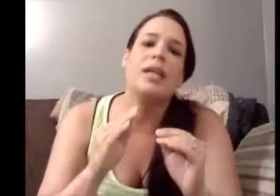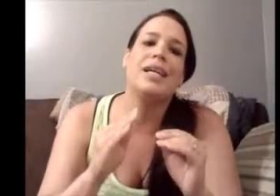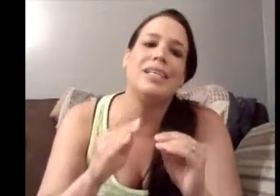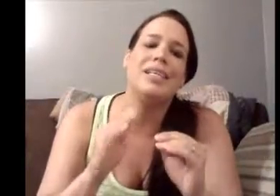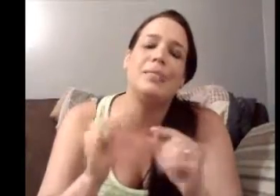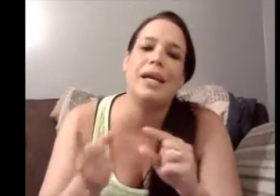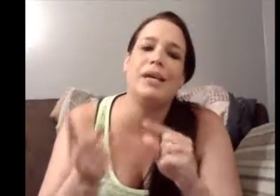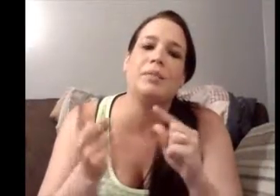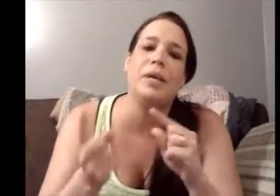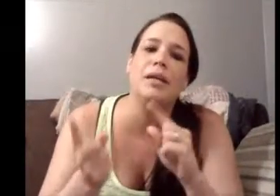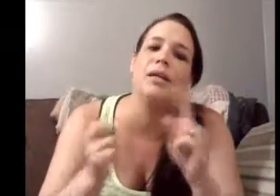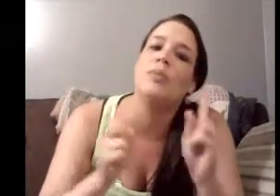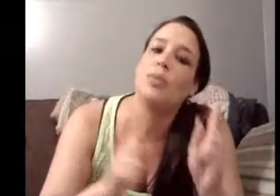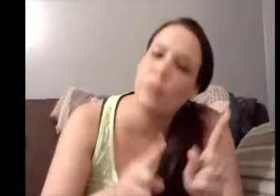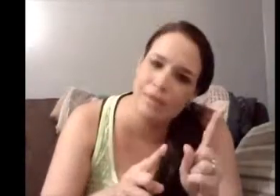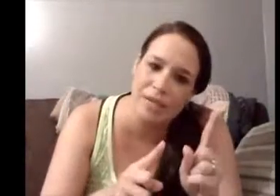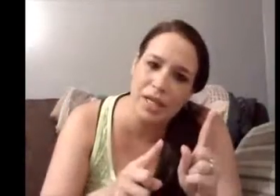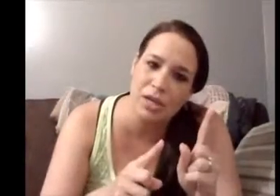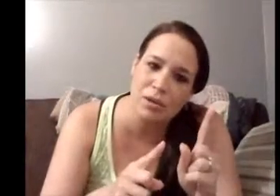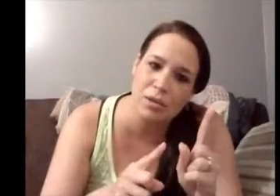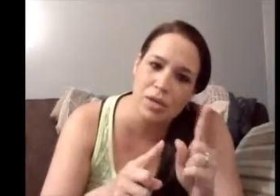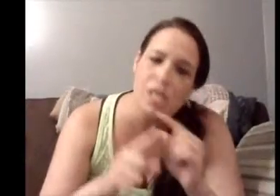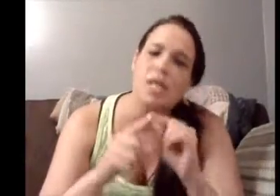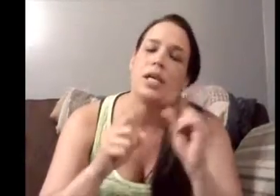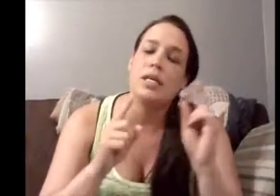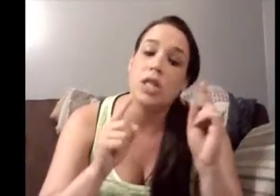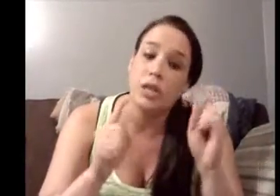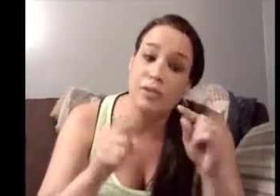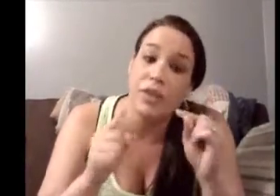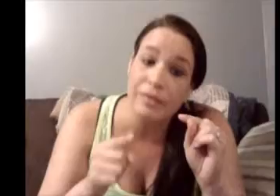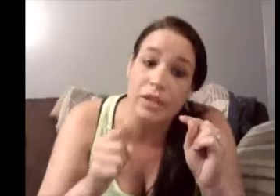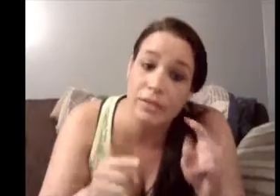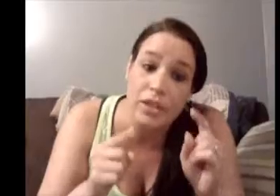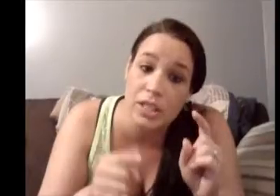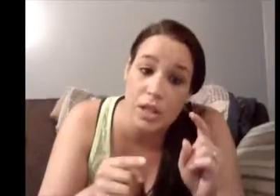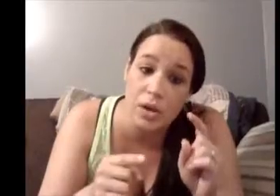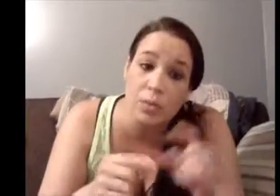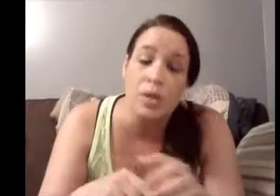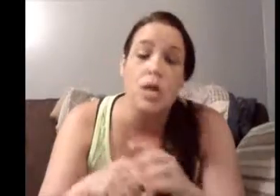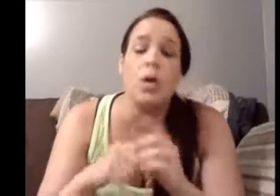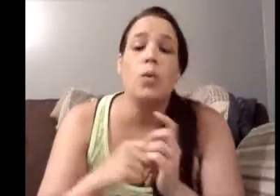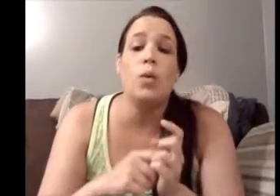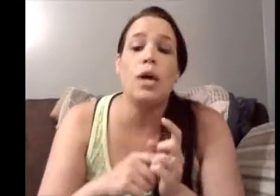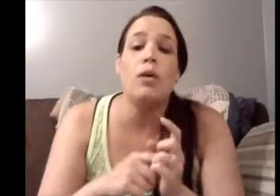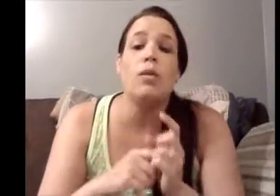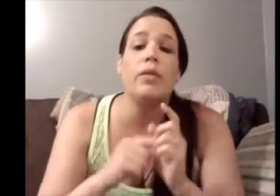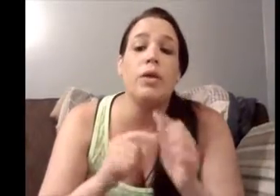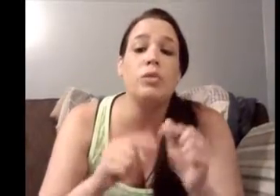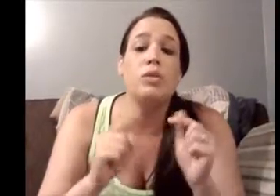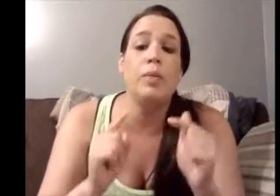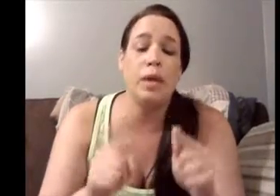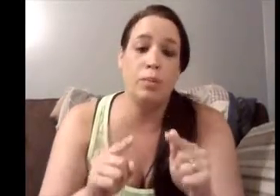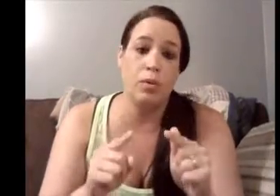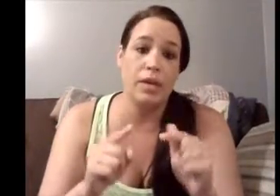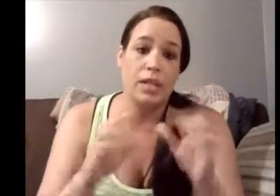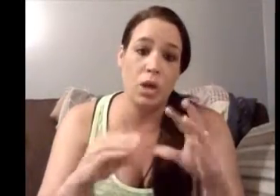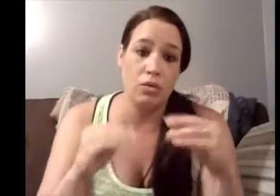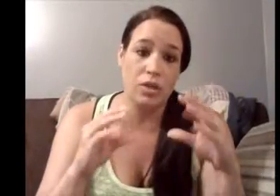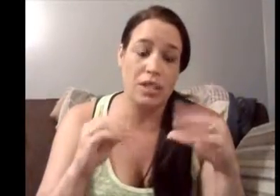like I did back in my number 1 video. I was talking very, very, very slow. Well, those people that talk really